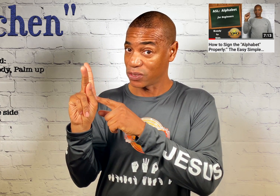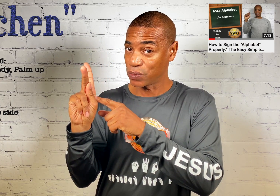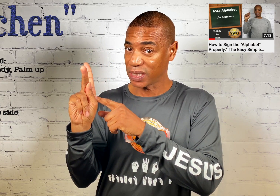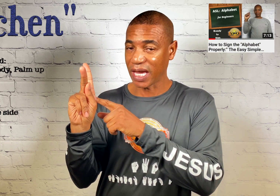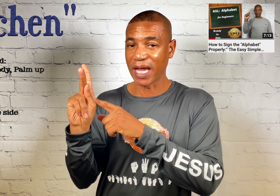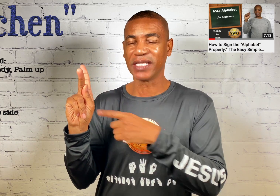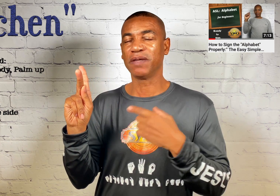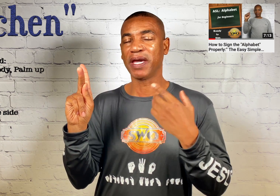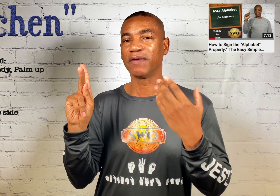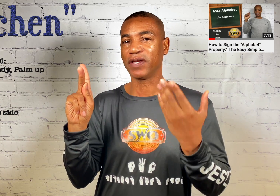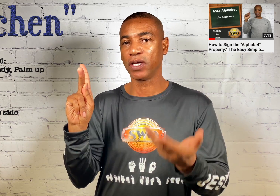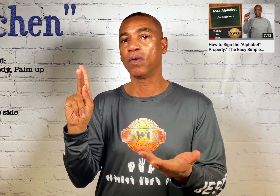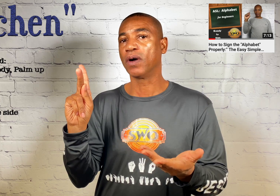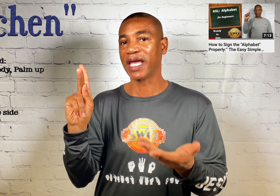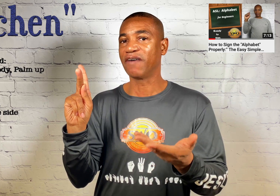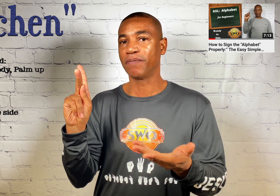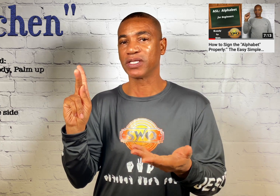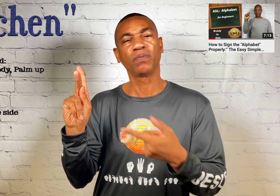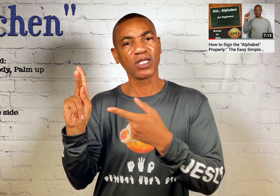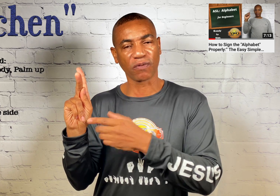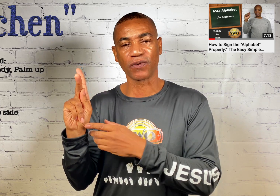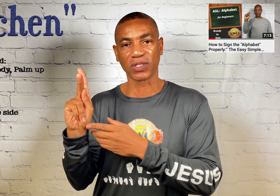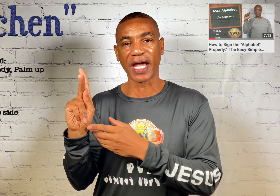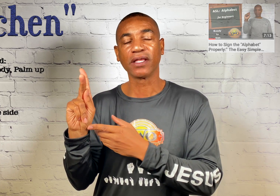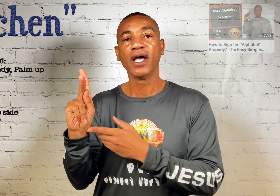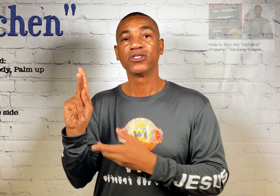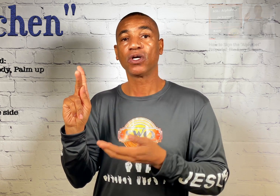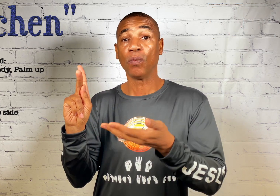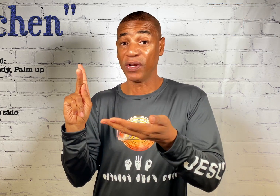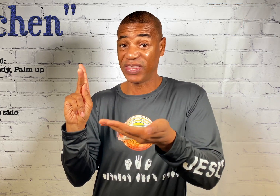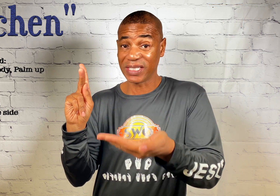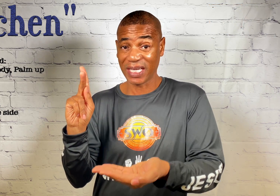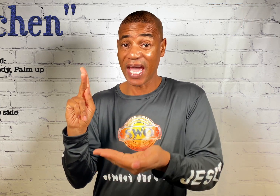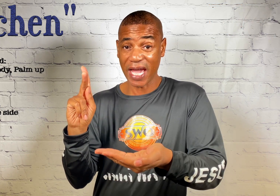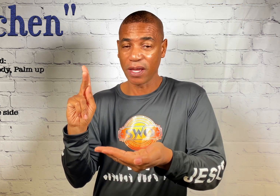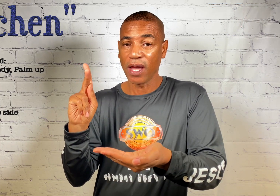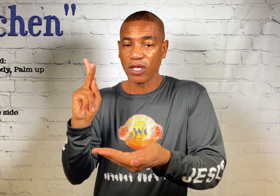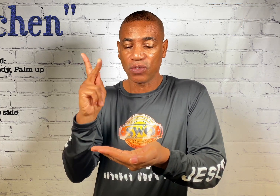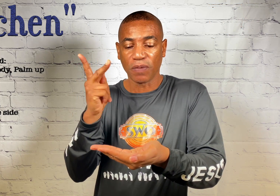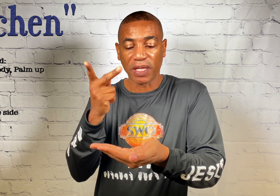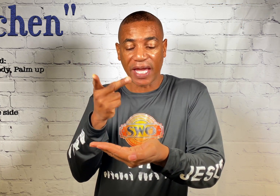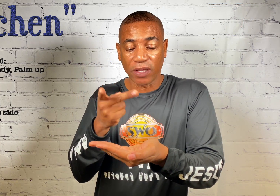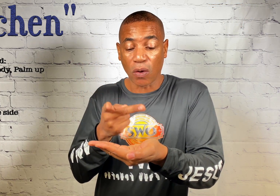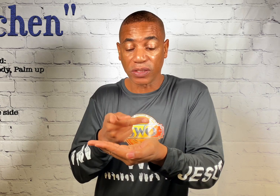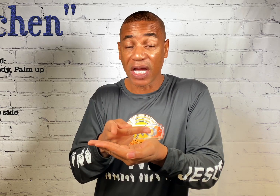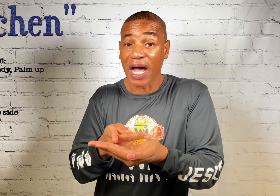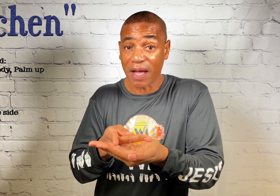was a K, I did make a video on the alphabet, so please refer to that. So with this K, you simply lay it on top